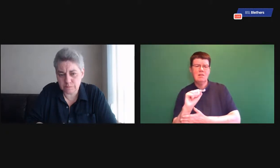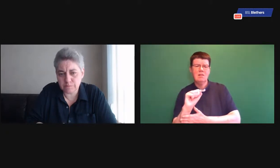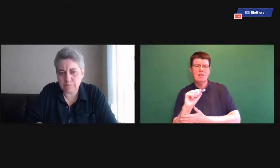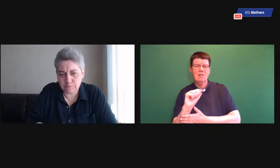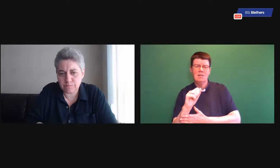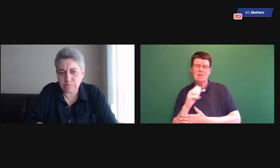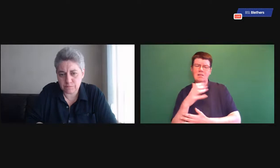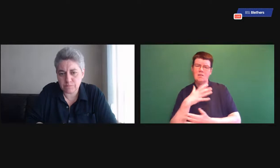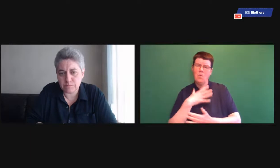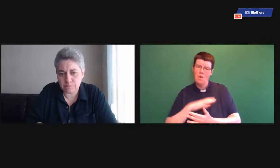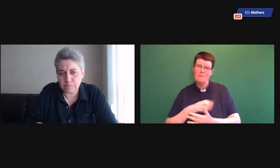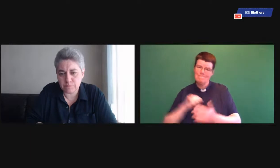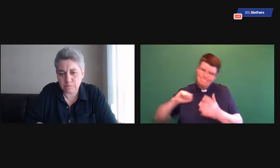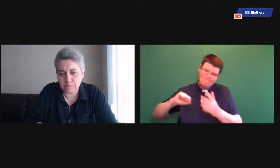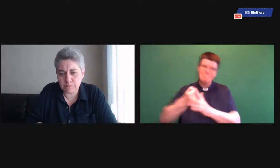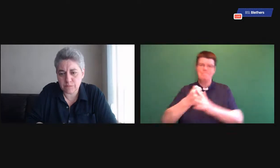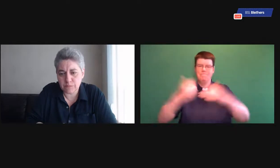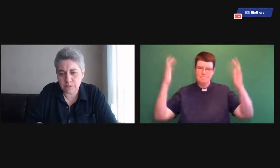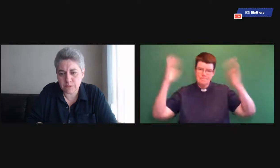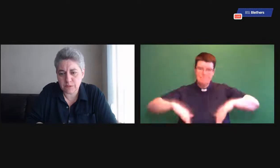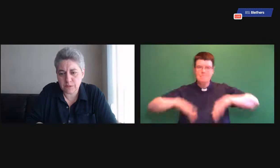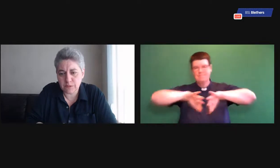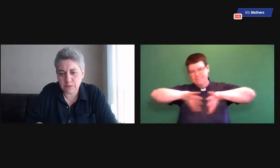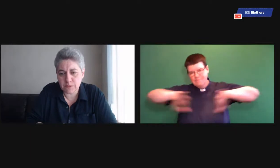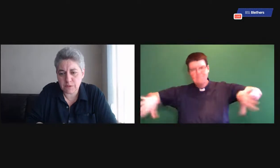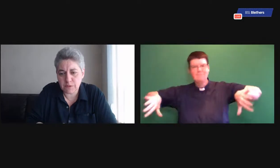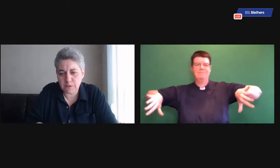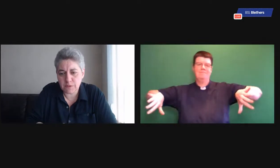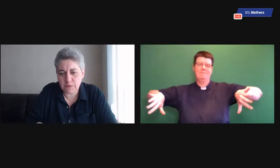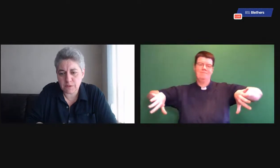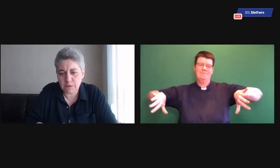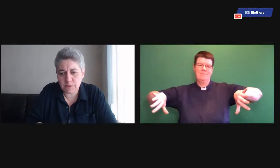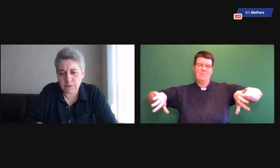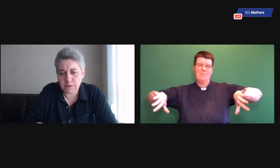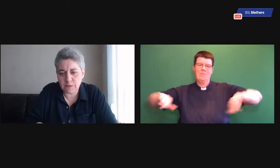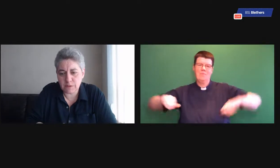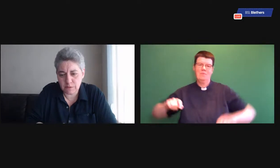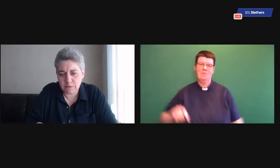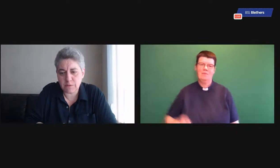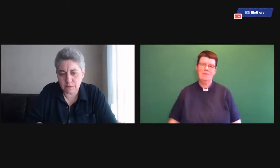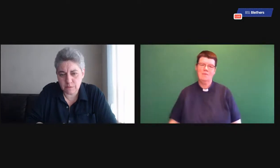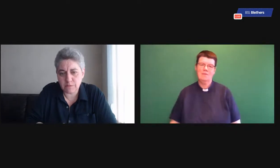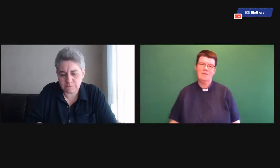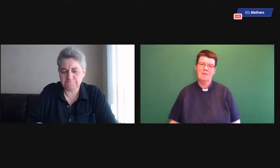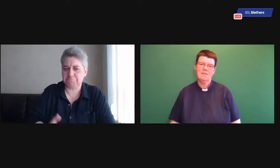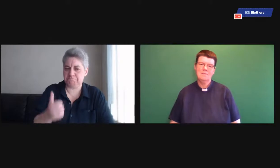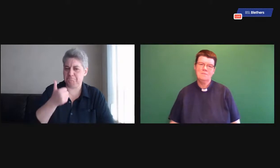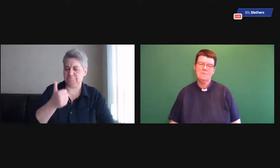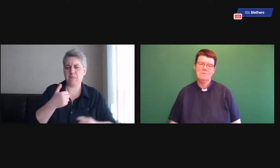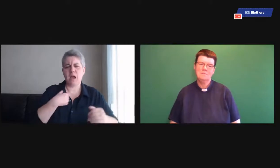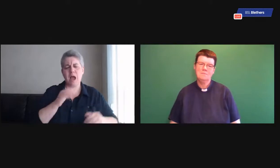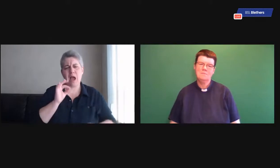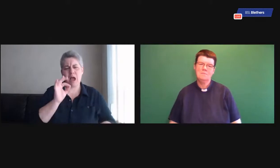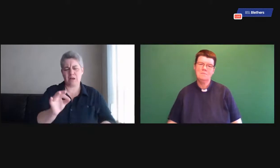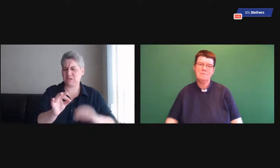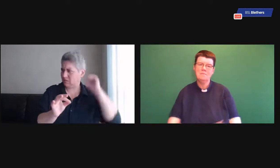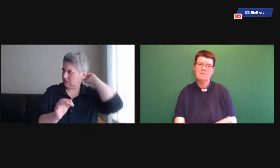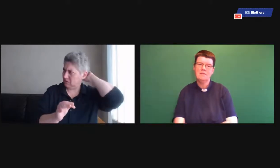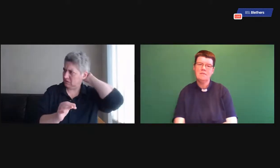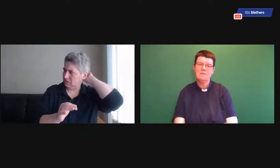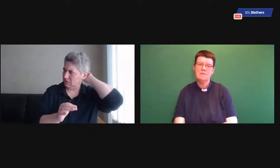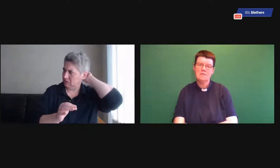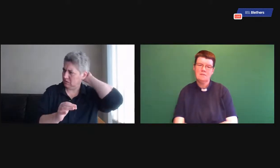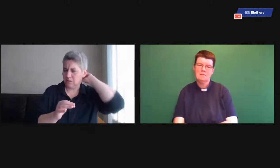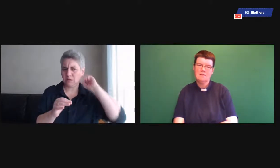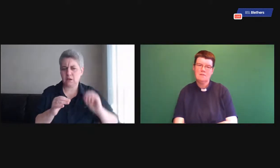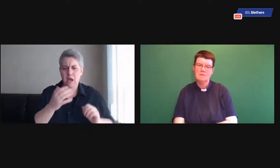that I'm deaf and I knew about our culture and our traditions and everything. And I wanted to just get down and shake the tree and make sure this